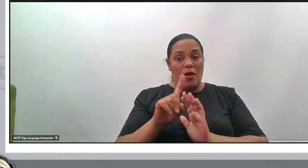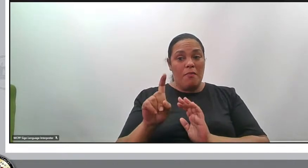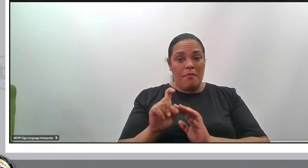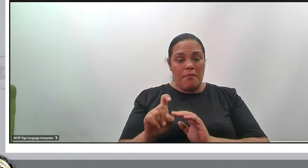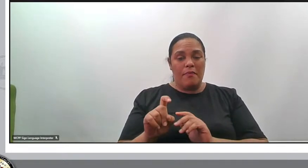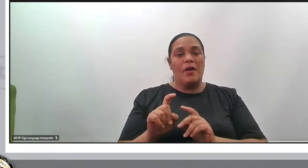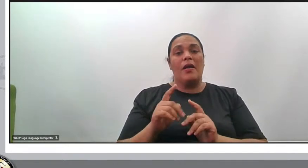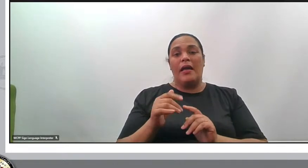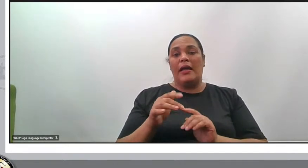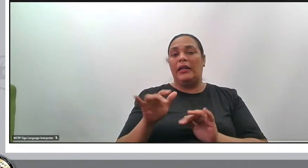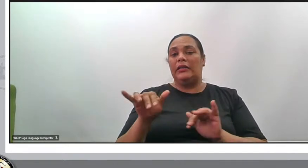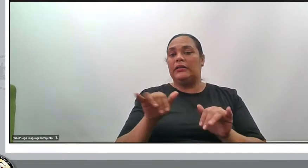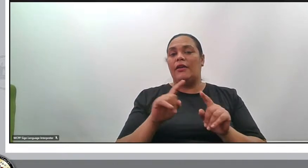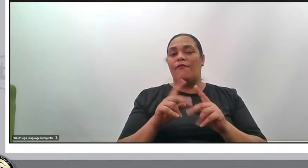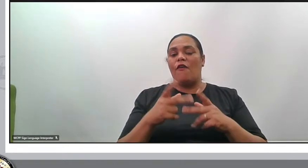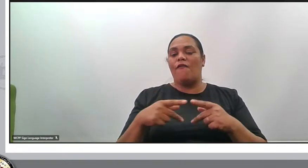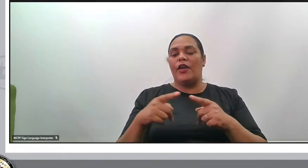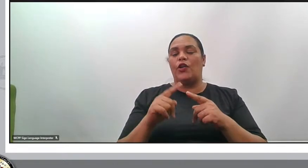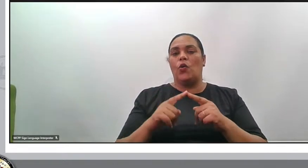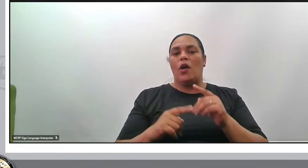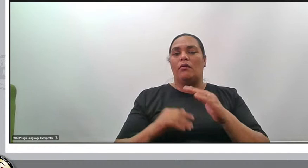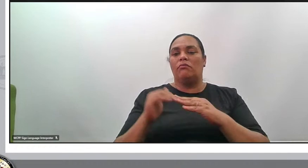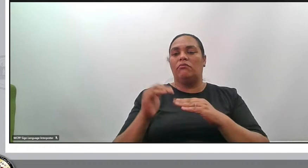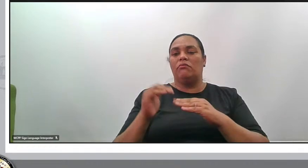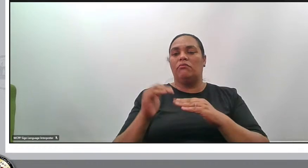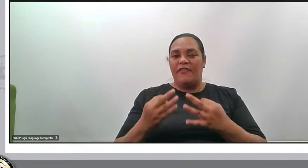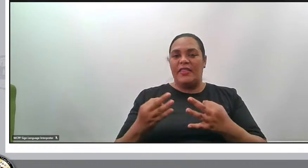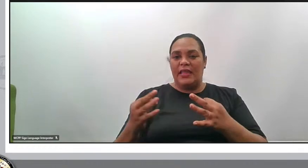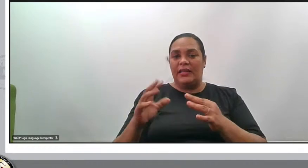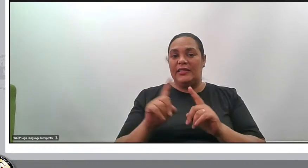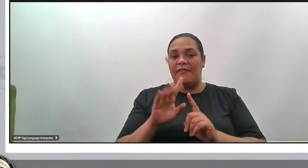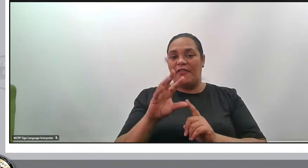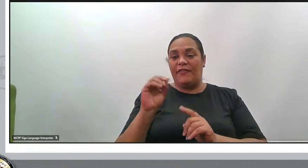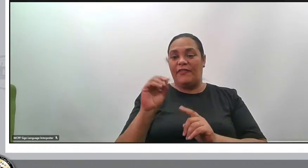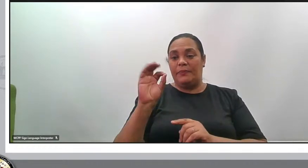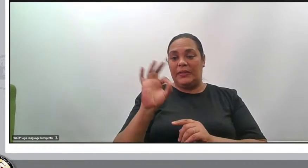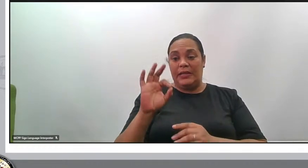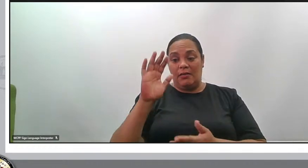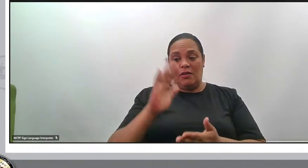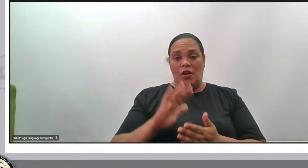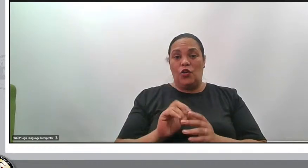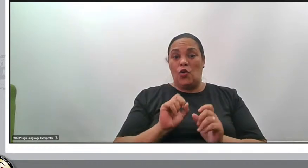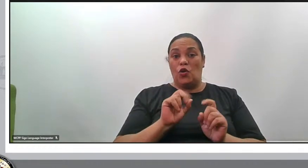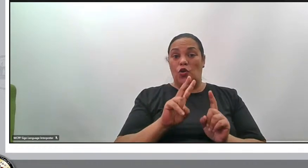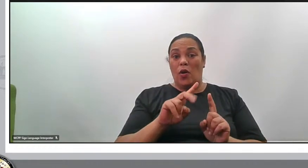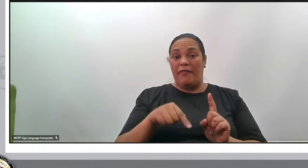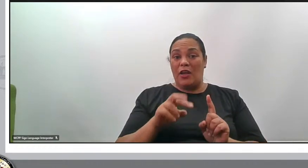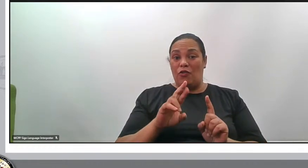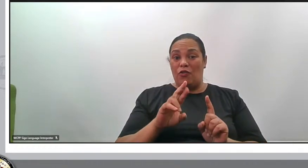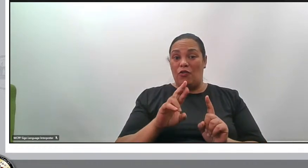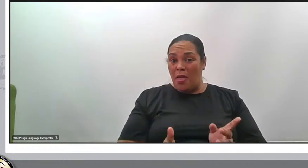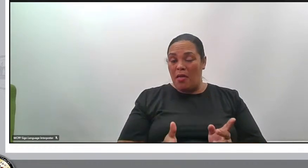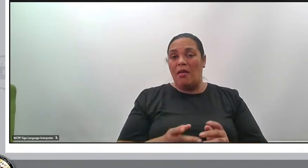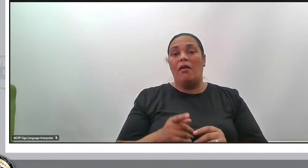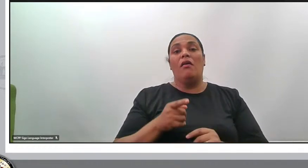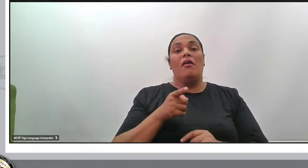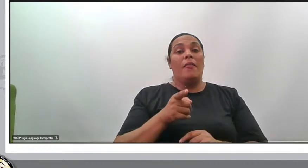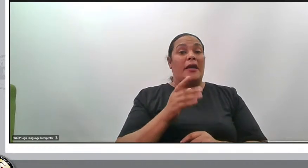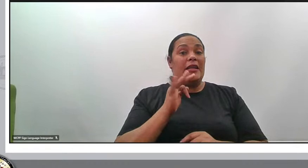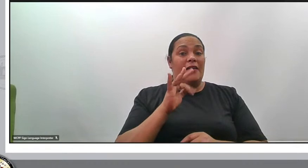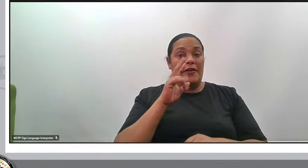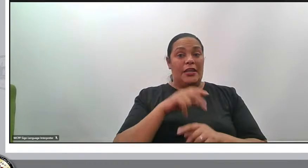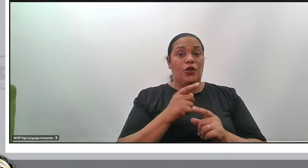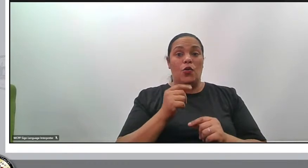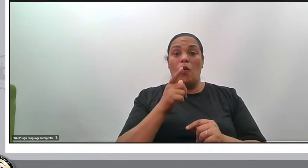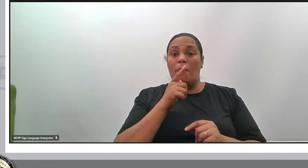And similarly for venues and facilities, it's also got a 50% reduction to only 12,000 Rand. And if we have to do